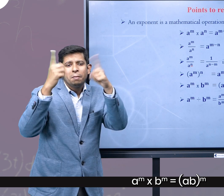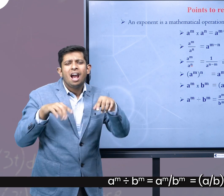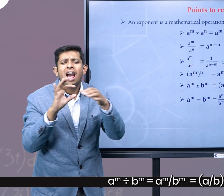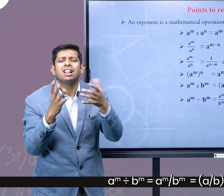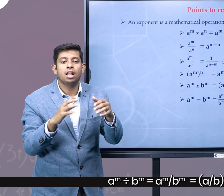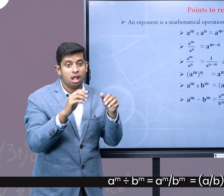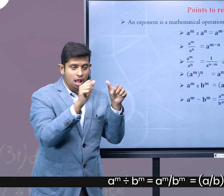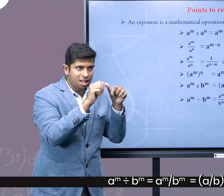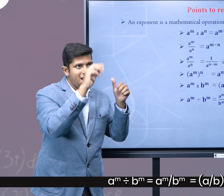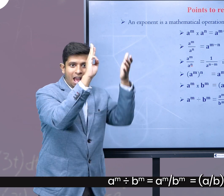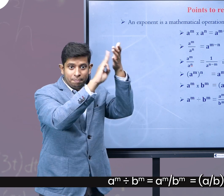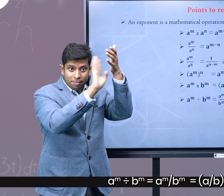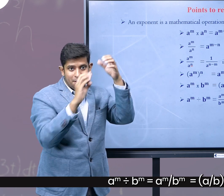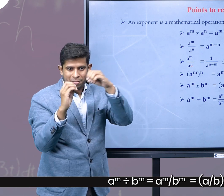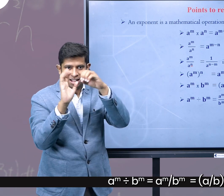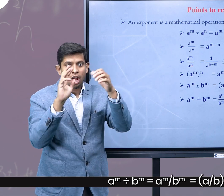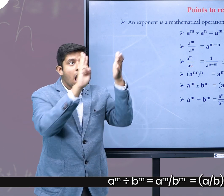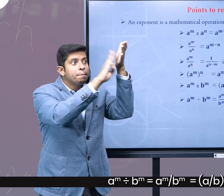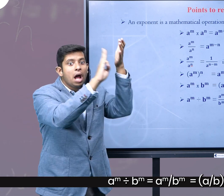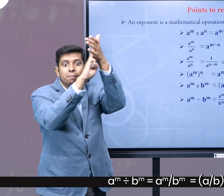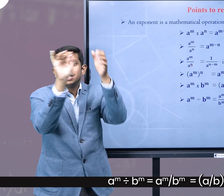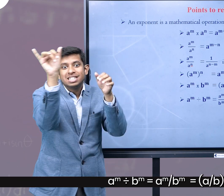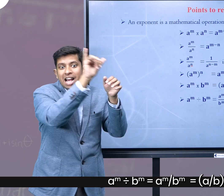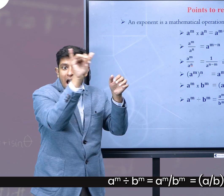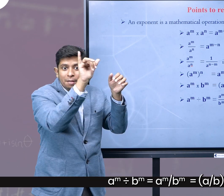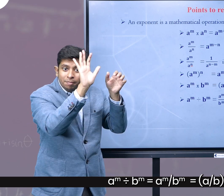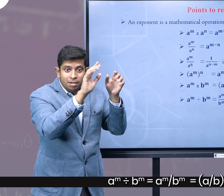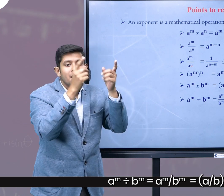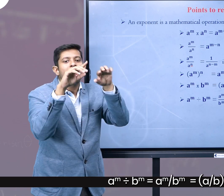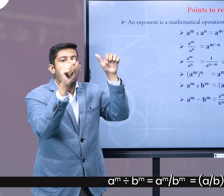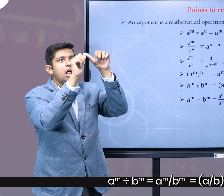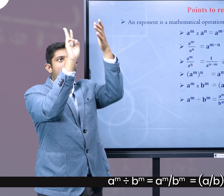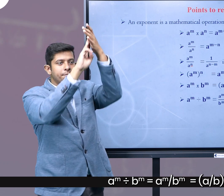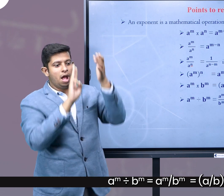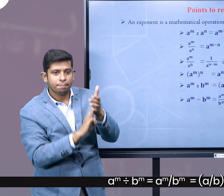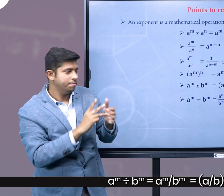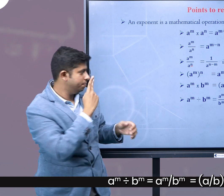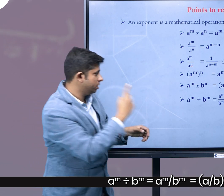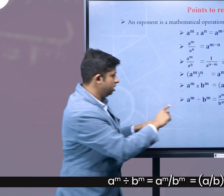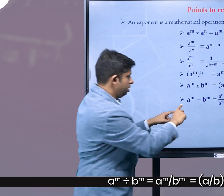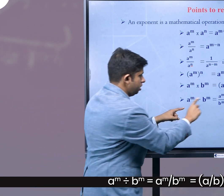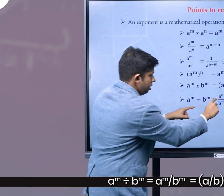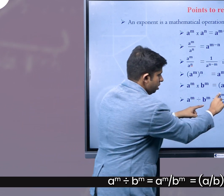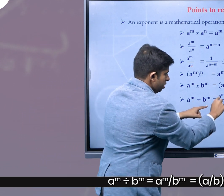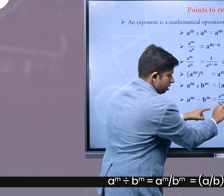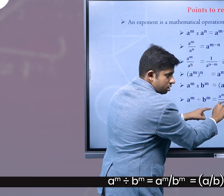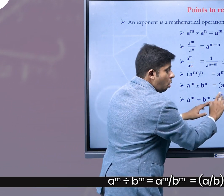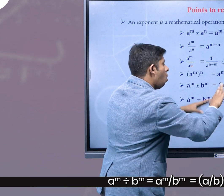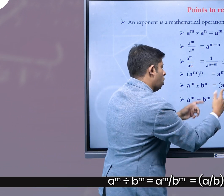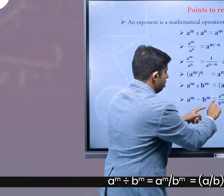A to the power of m divided by b to the power of m is equal to a to the power of m by b to the power of m is equal to a by b